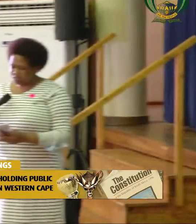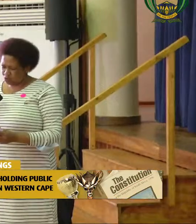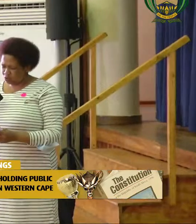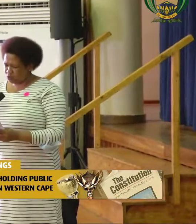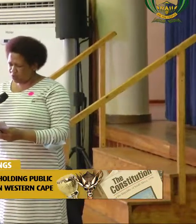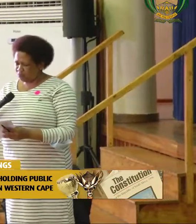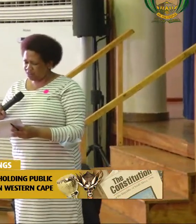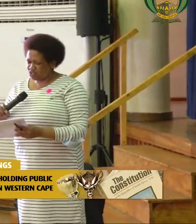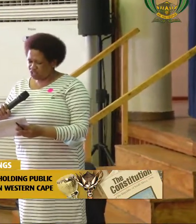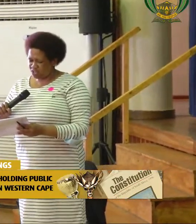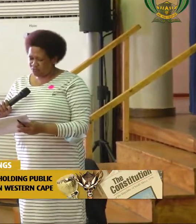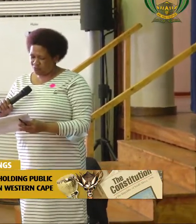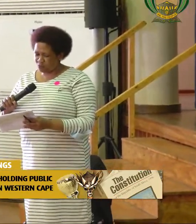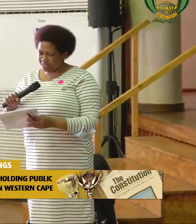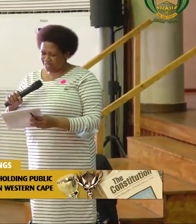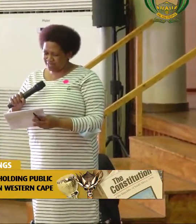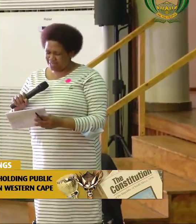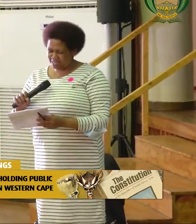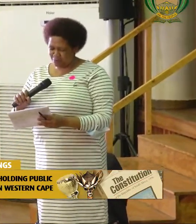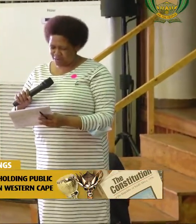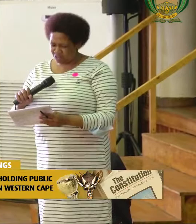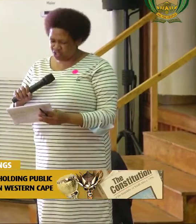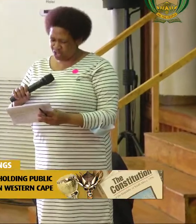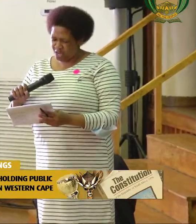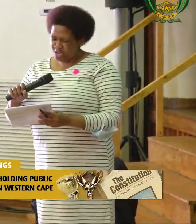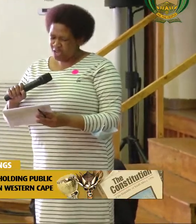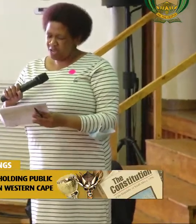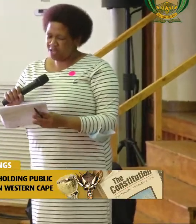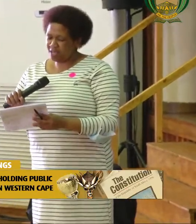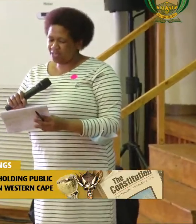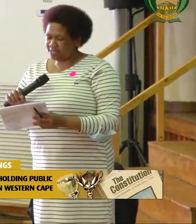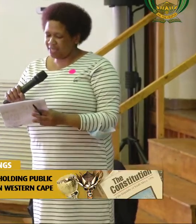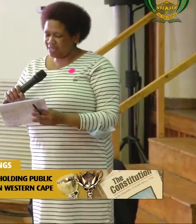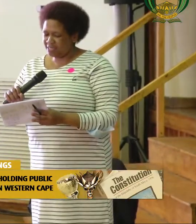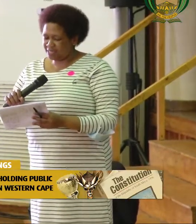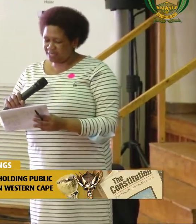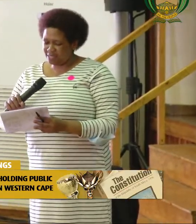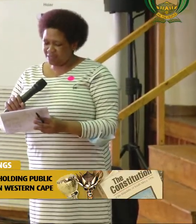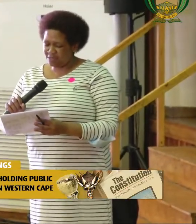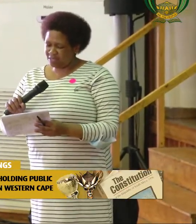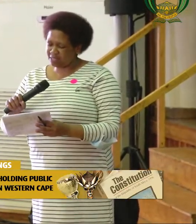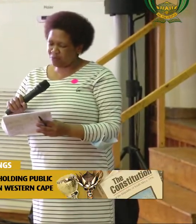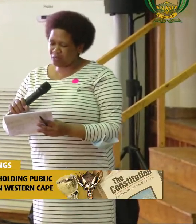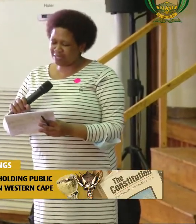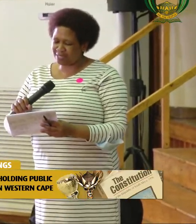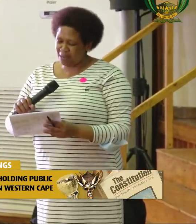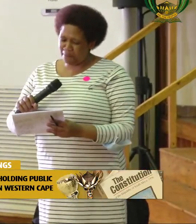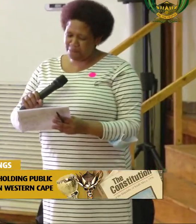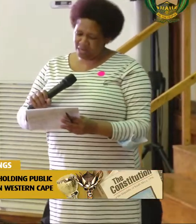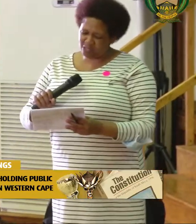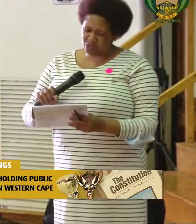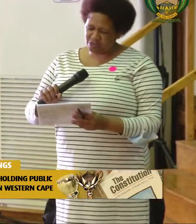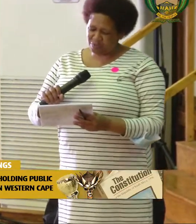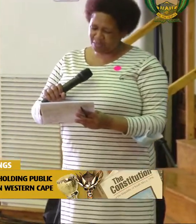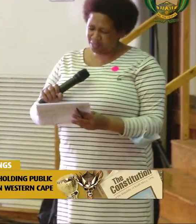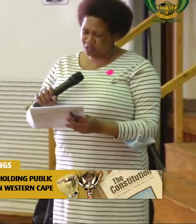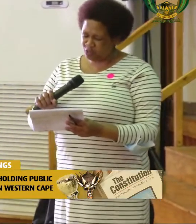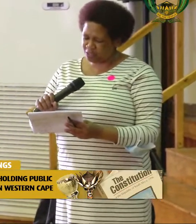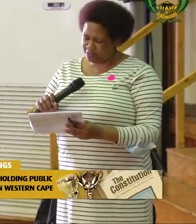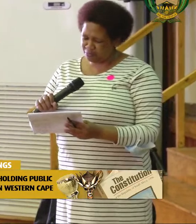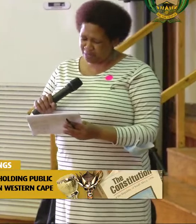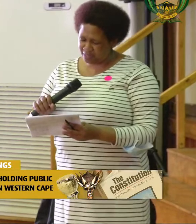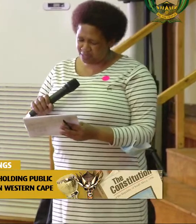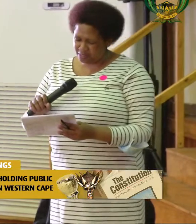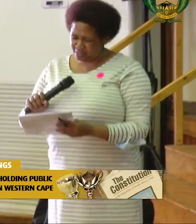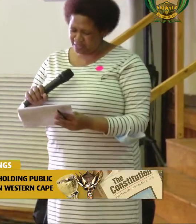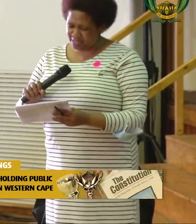and he's also the branch chair for Sxaxeni branch. As the ANC, they support some parts of the bill, not